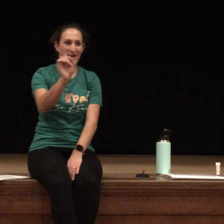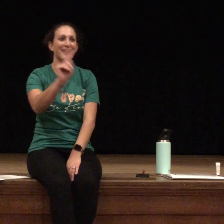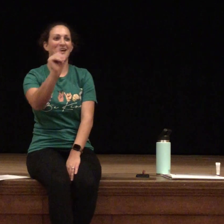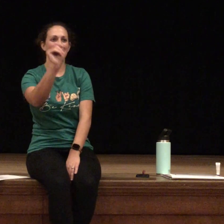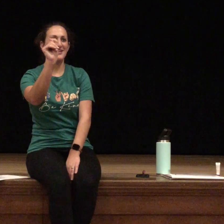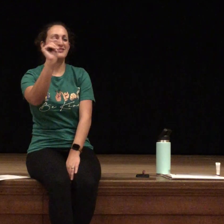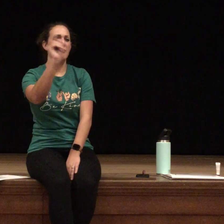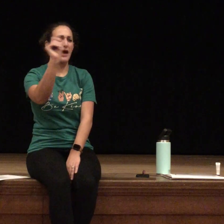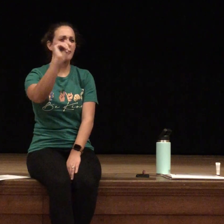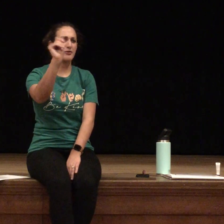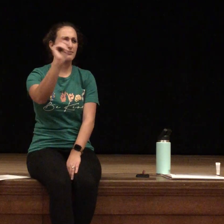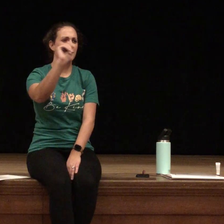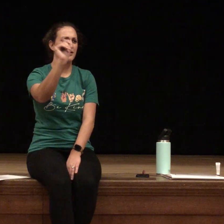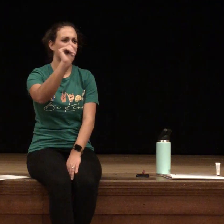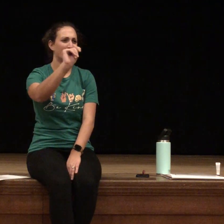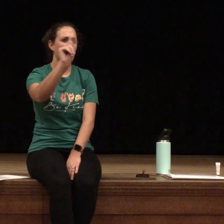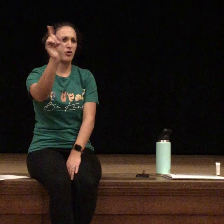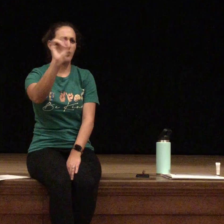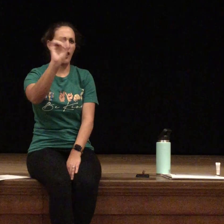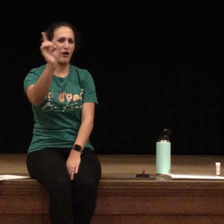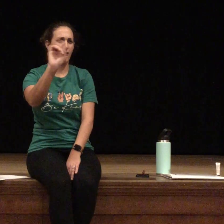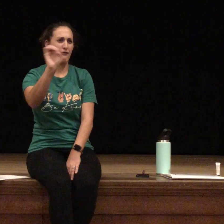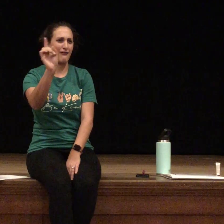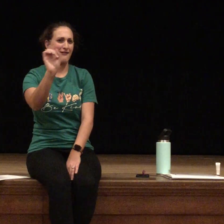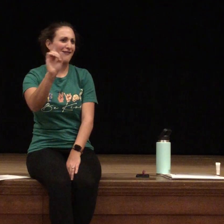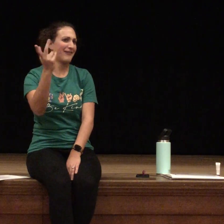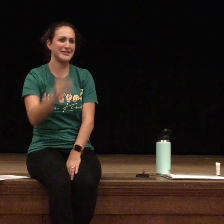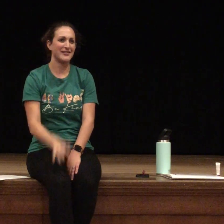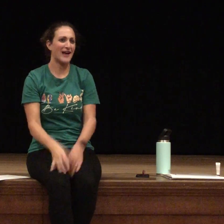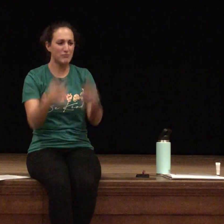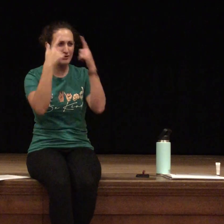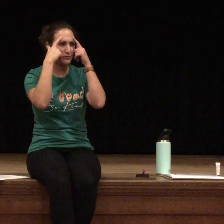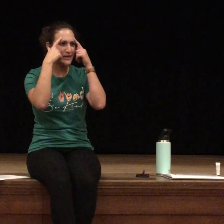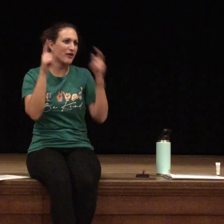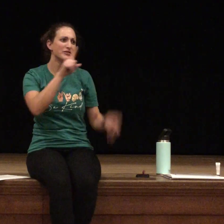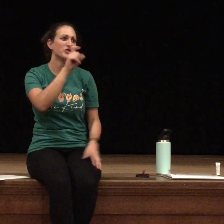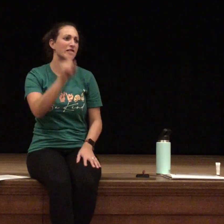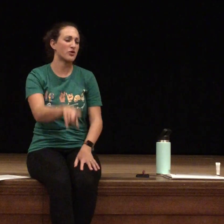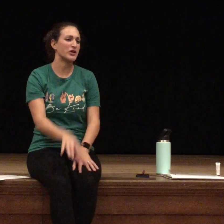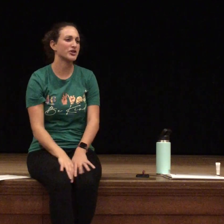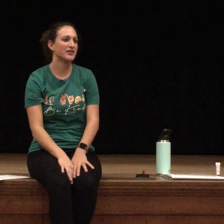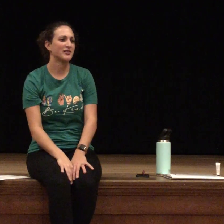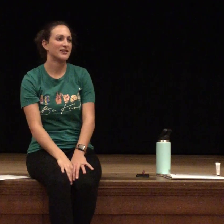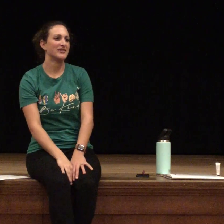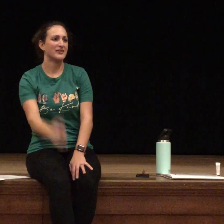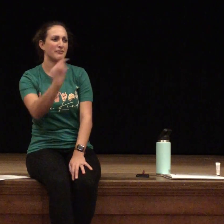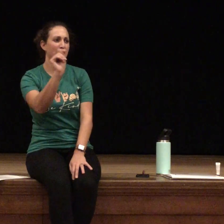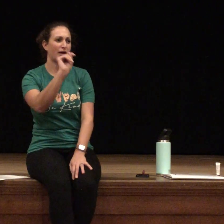Where? Yep. So bathroom, where? That's it. Eyebrows would be down to show that's a question.